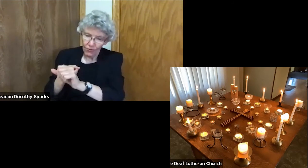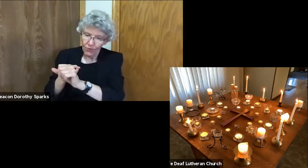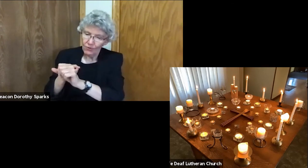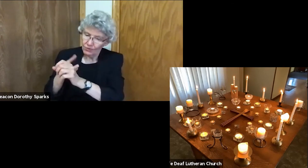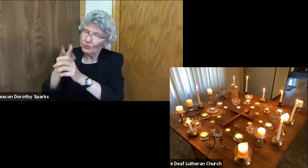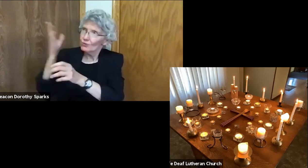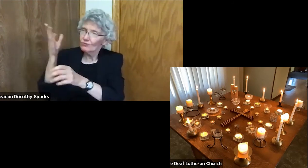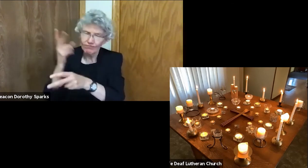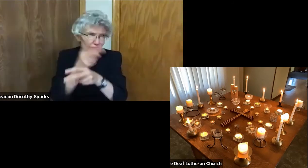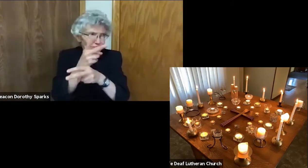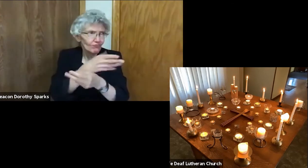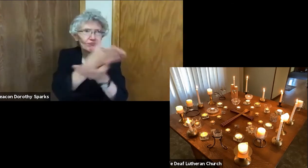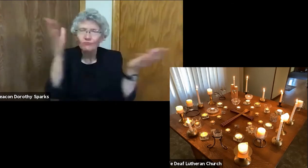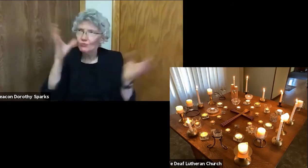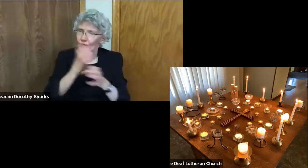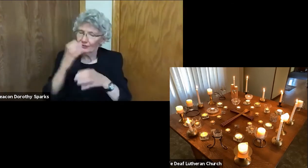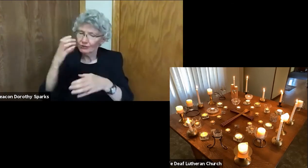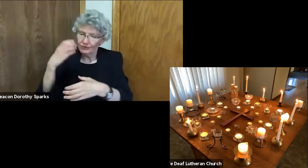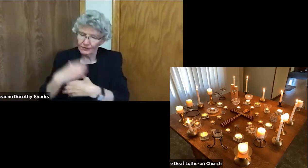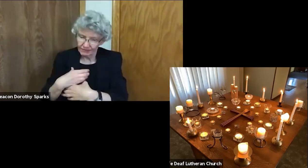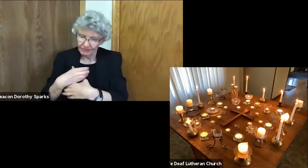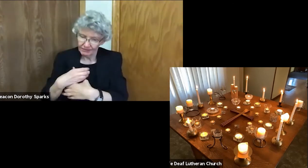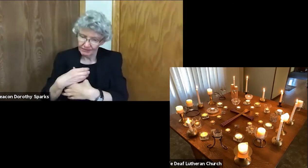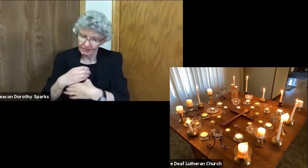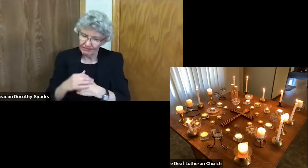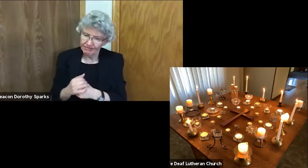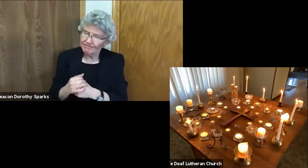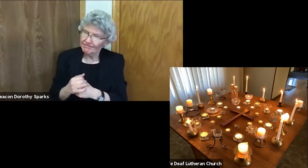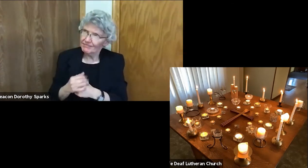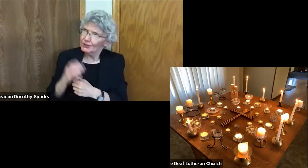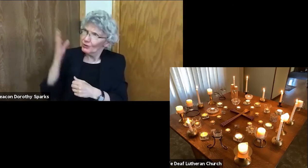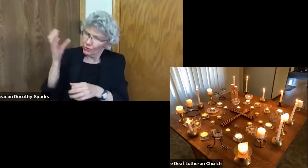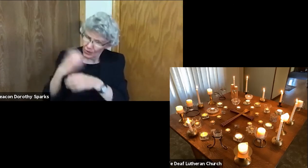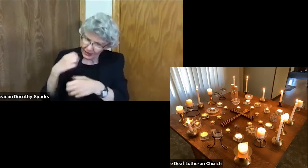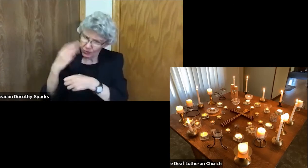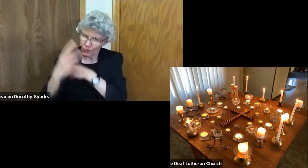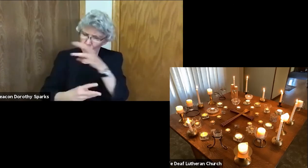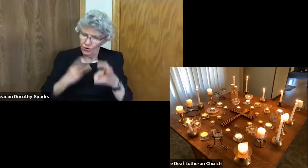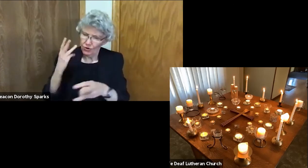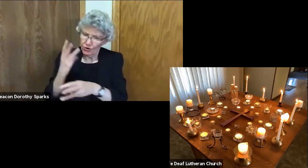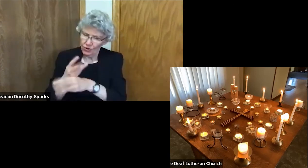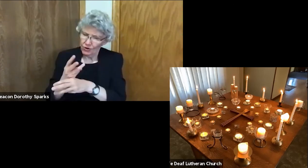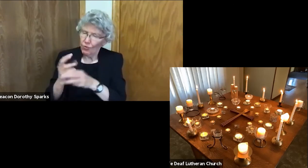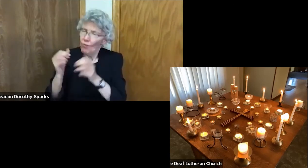And breathing out, we commit to join you in caring for creation.